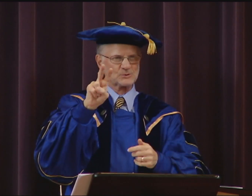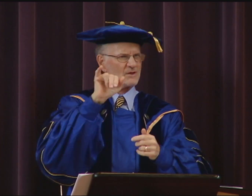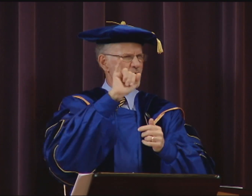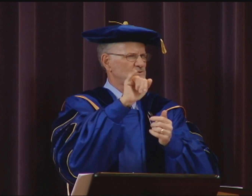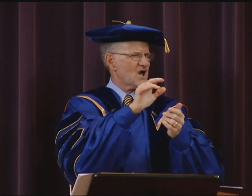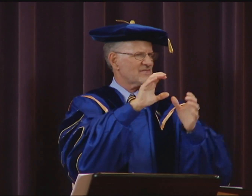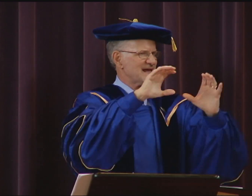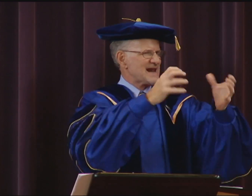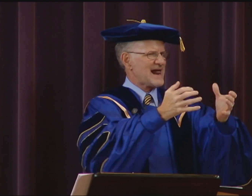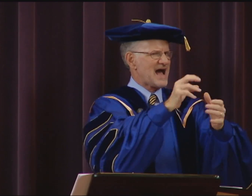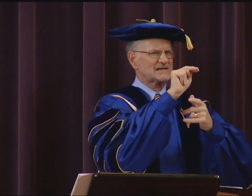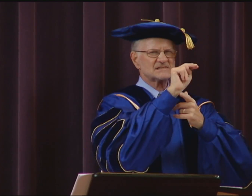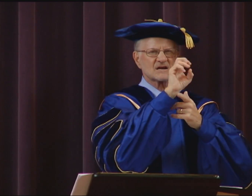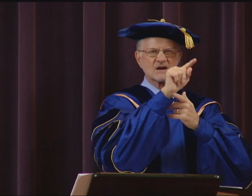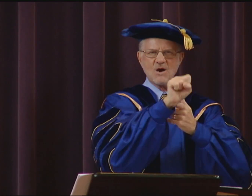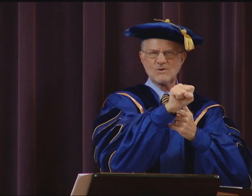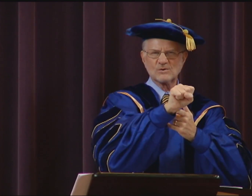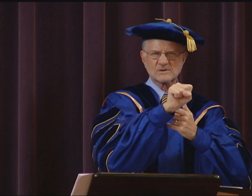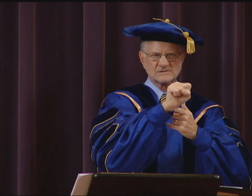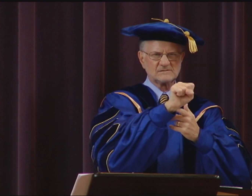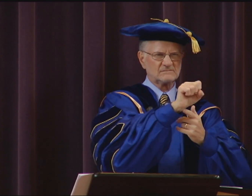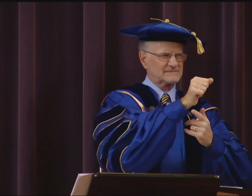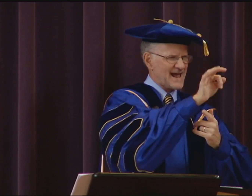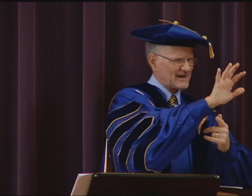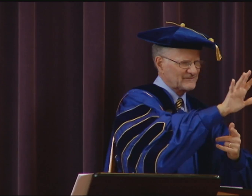In 1952 and 1962,